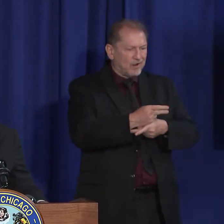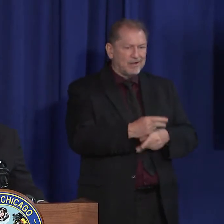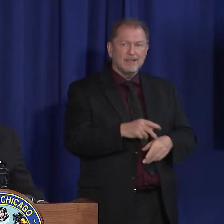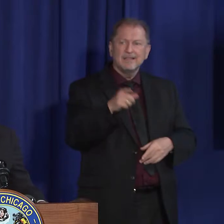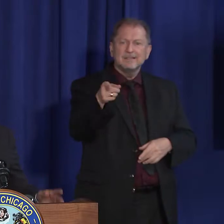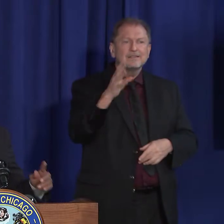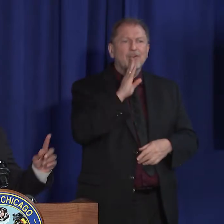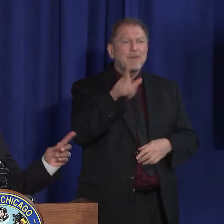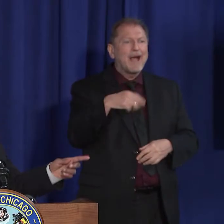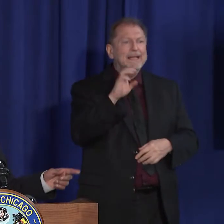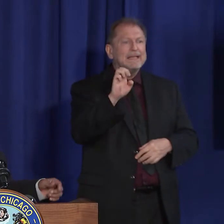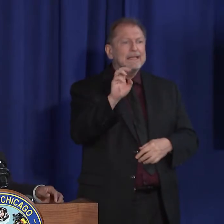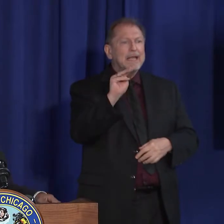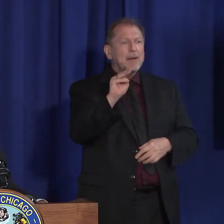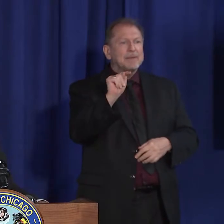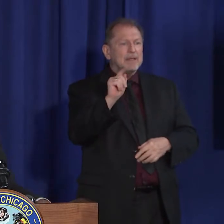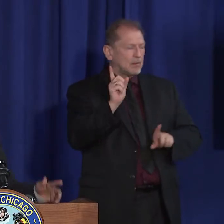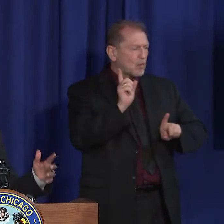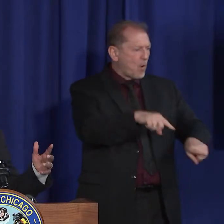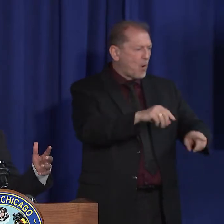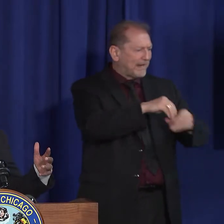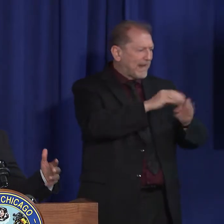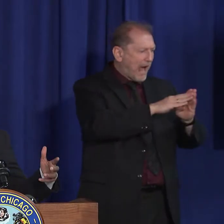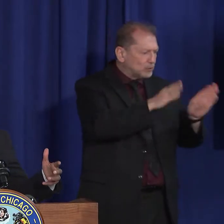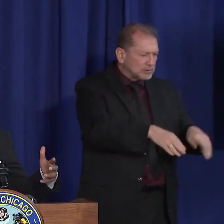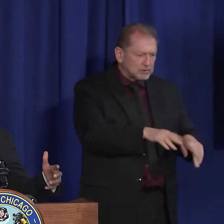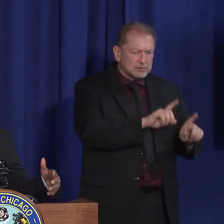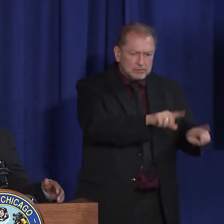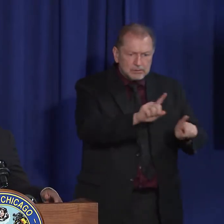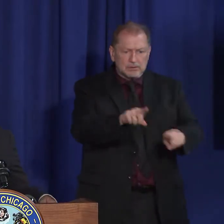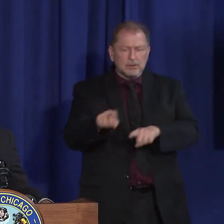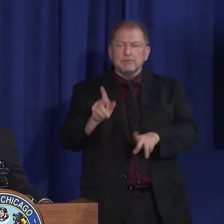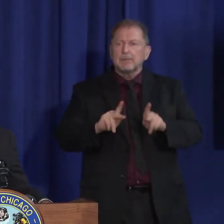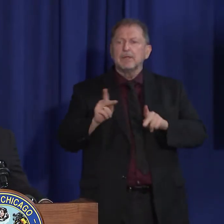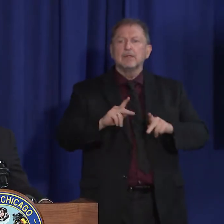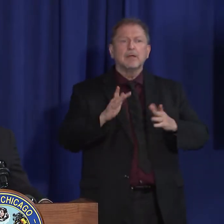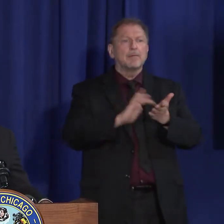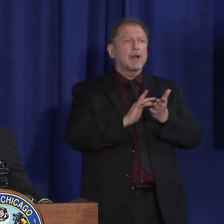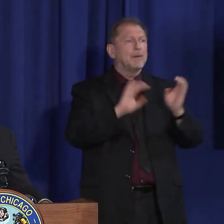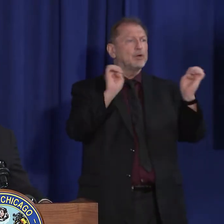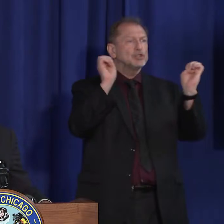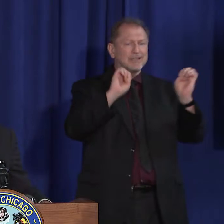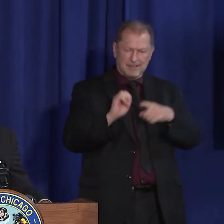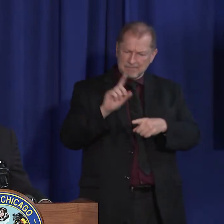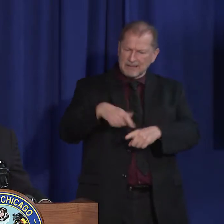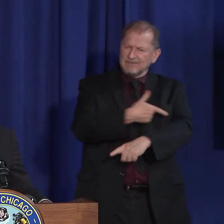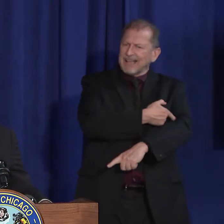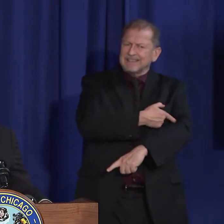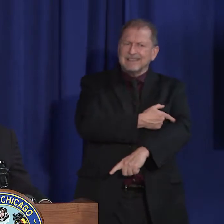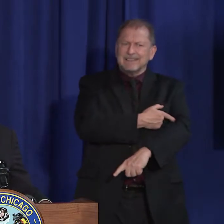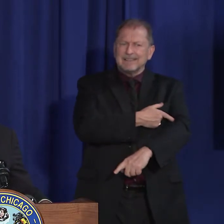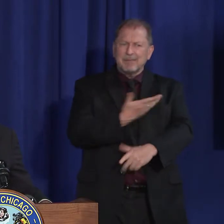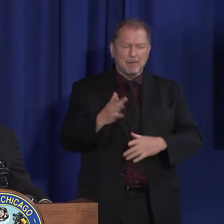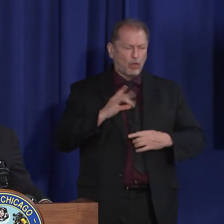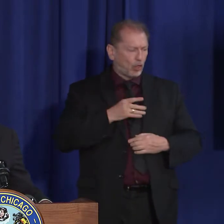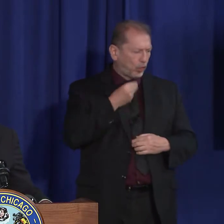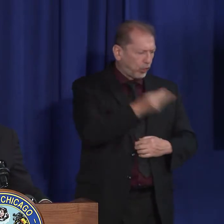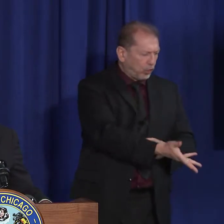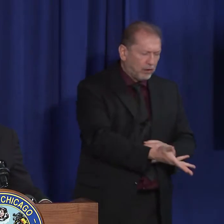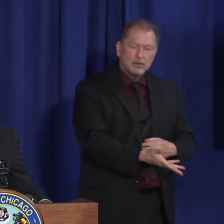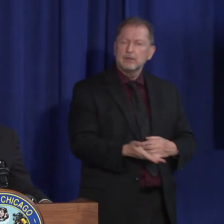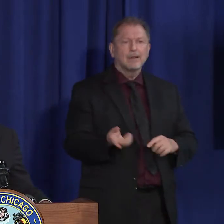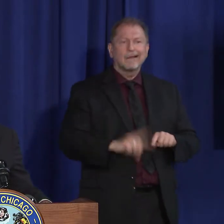that you referenced, they're going out to calls. When people have a medical emergency, they need to be vaccinated. People